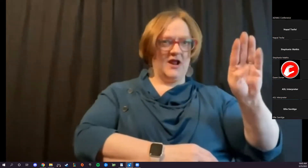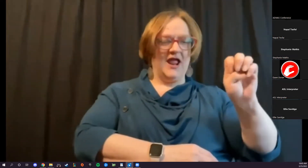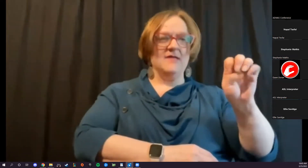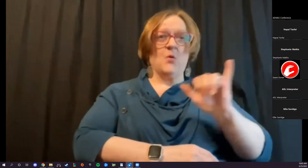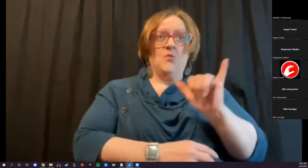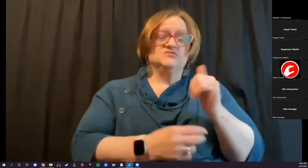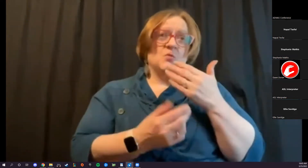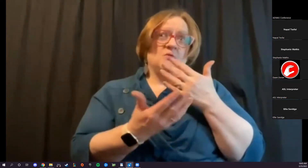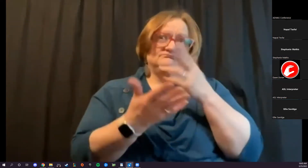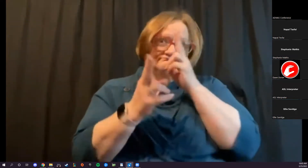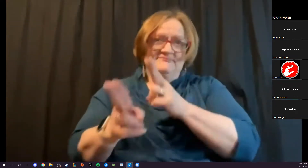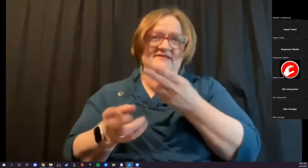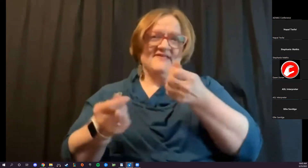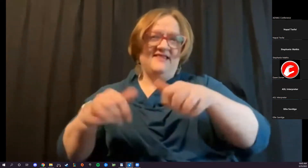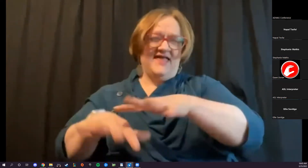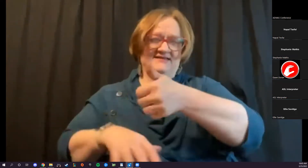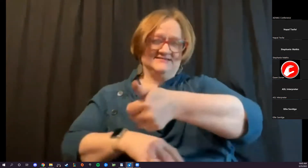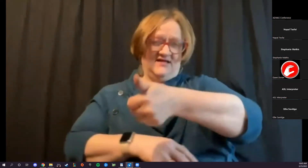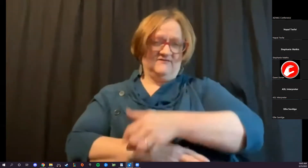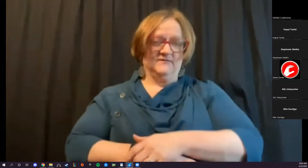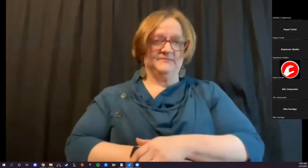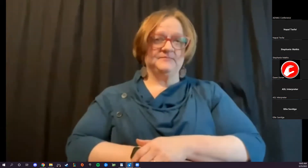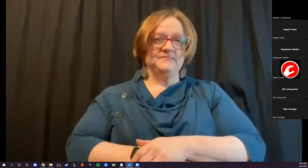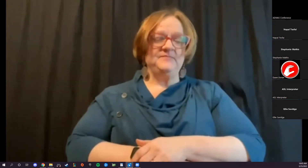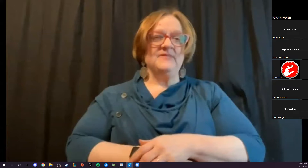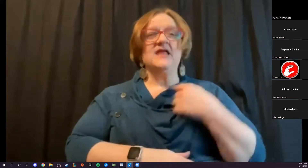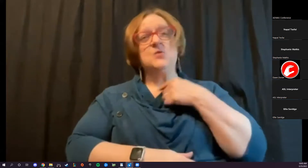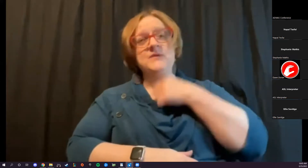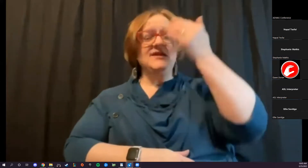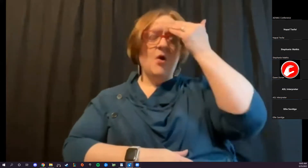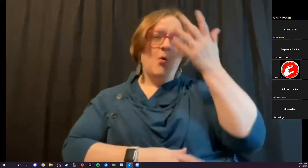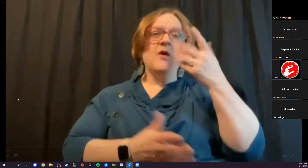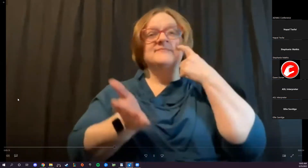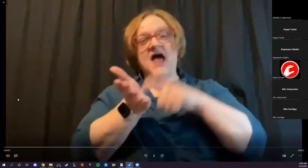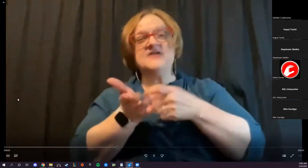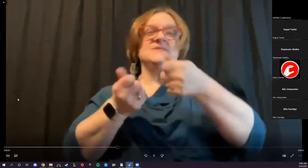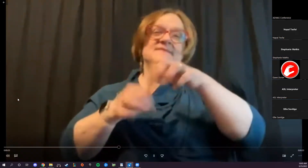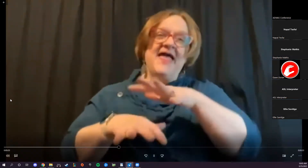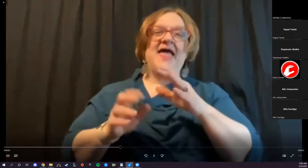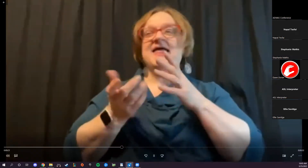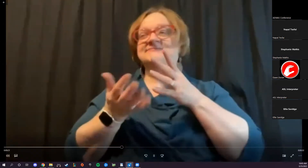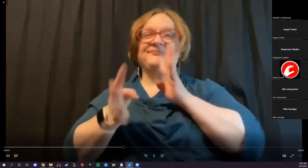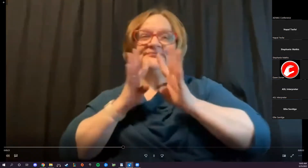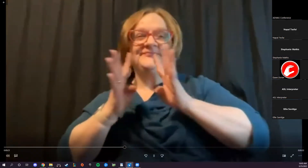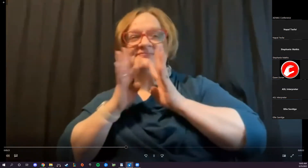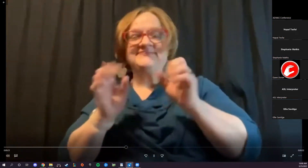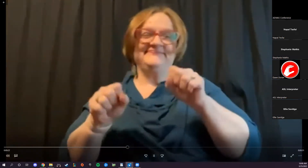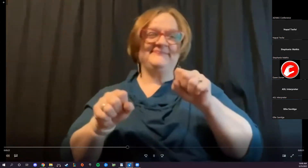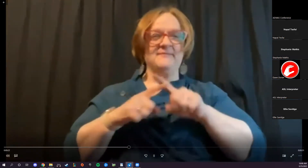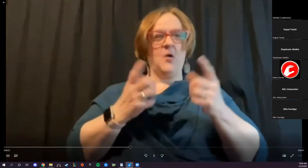We want to honor the Duwamish people, the past, present, and honor them with gratitude